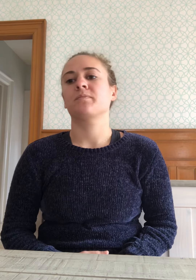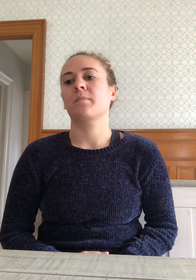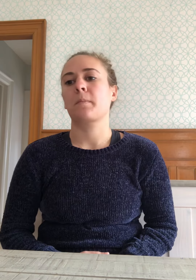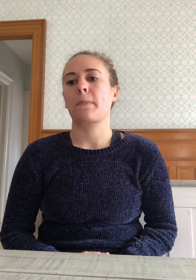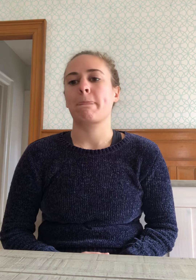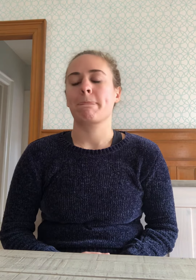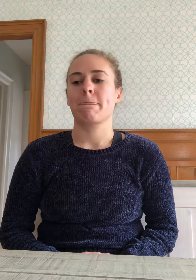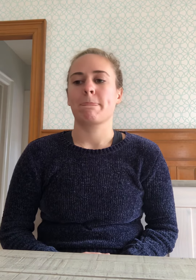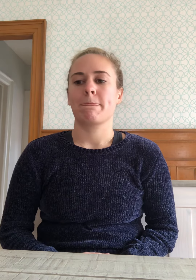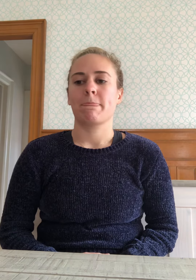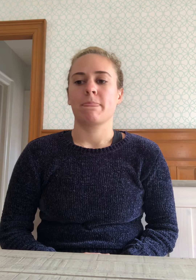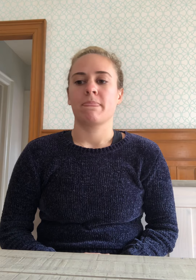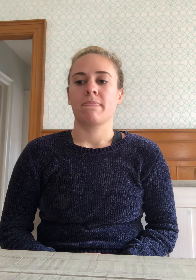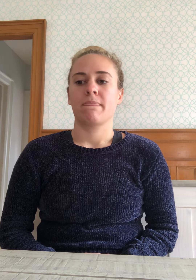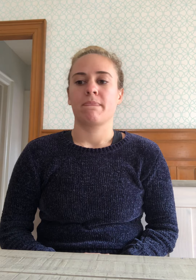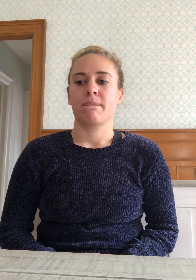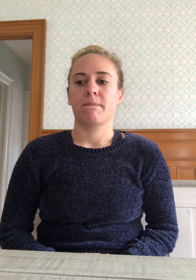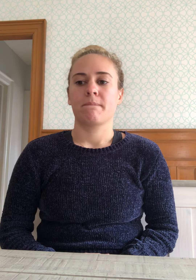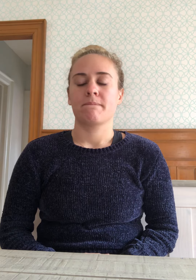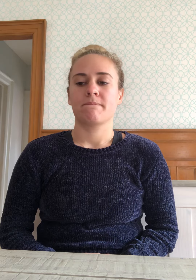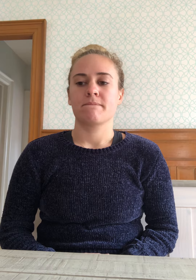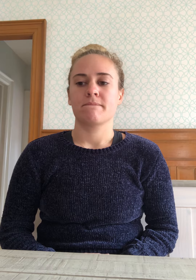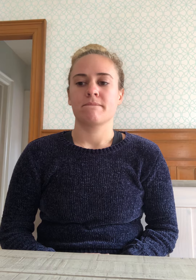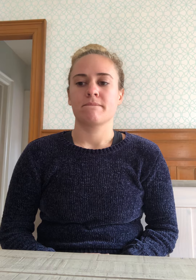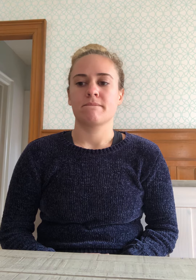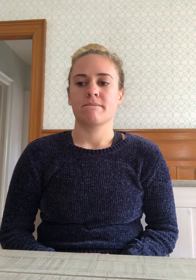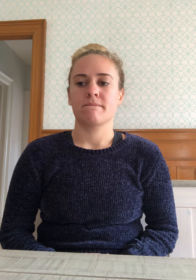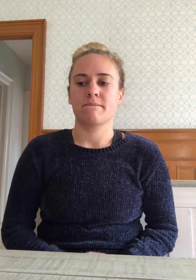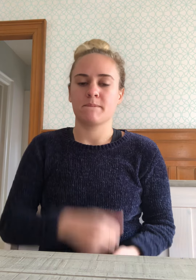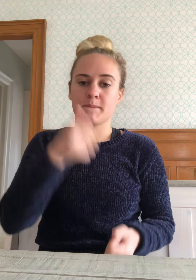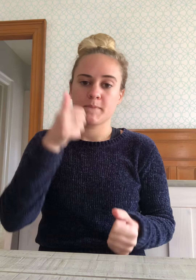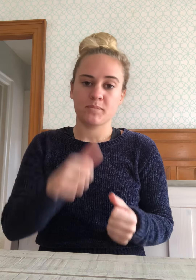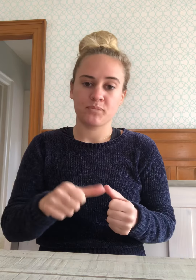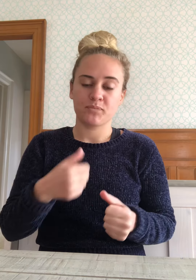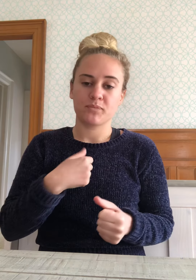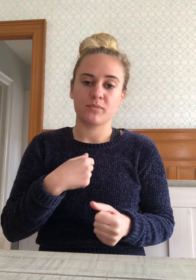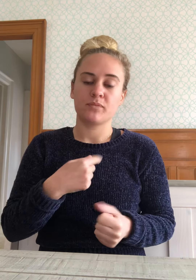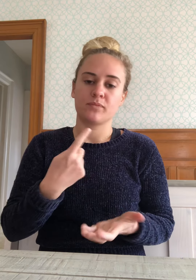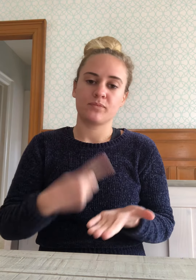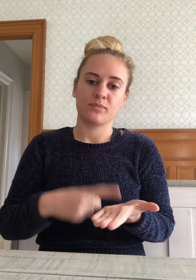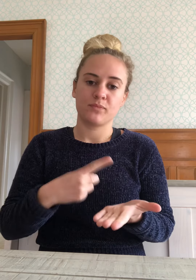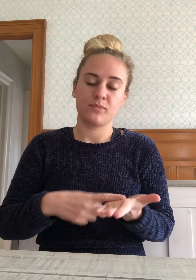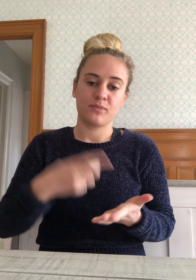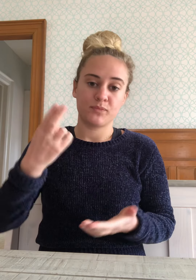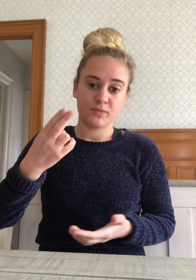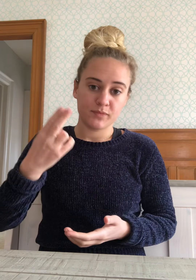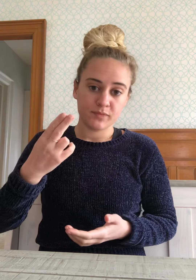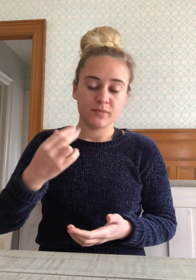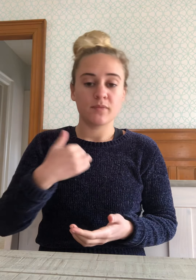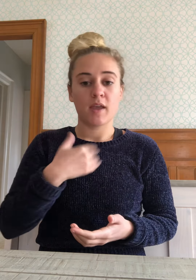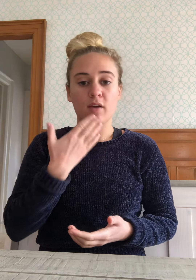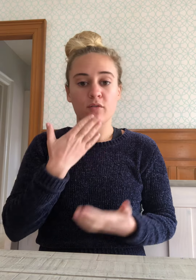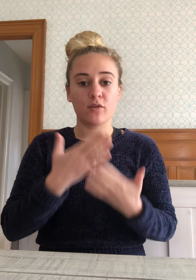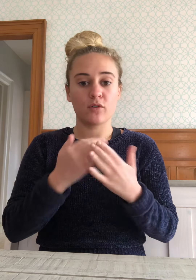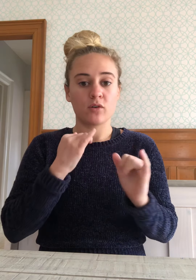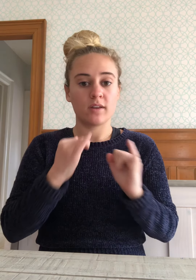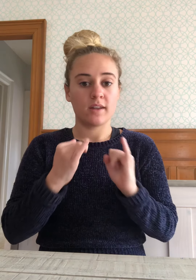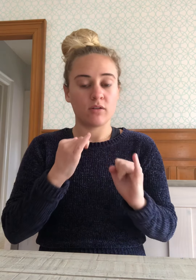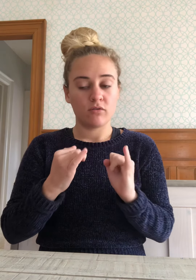So remember when I talked about doing the history, have good interview technique, you're going to find that there's a couple